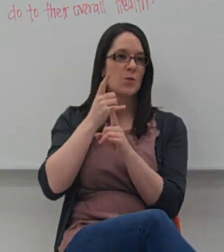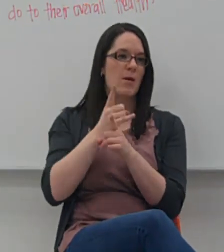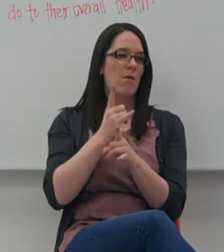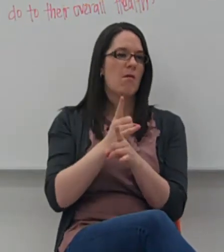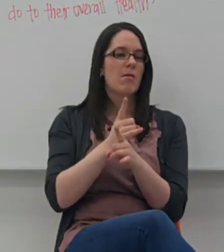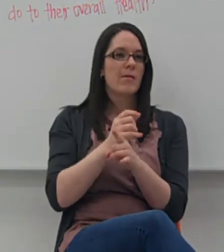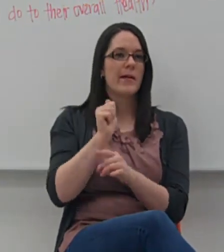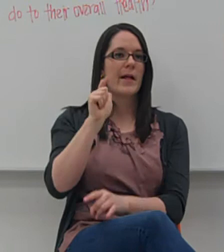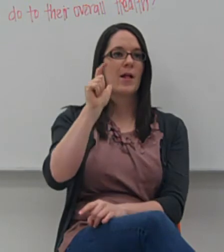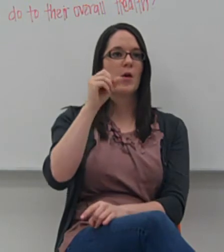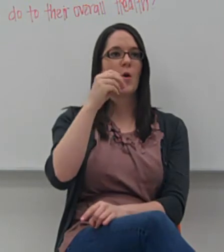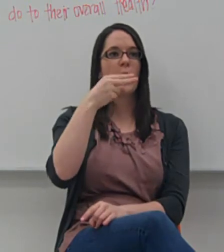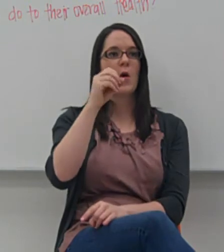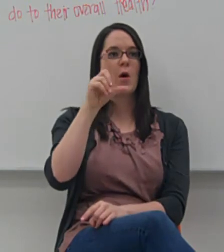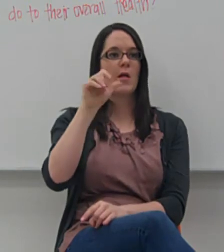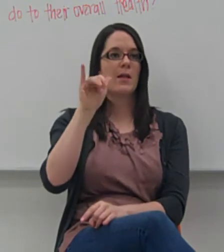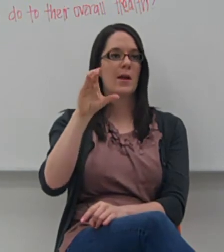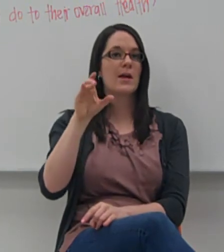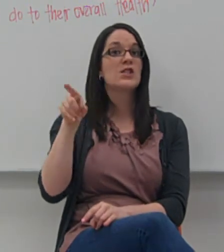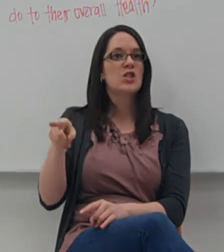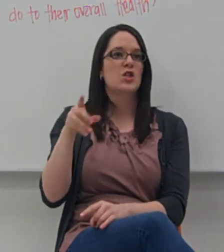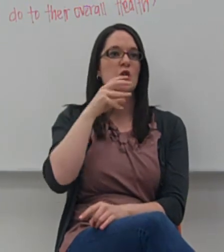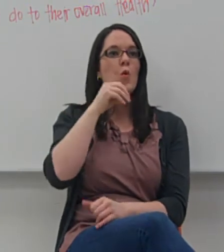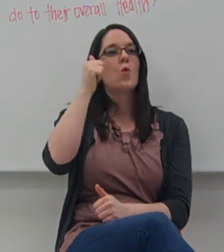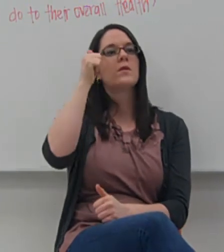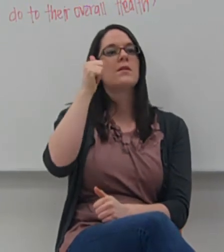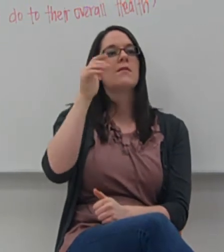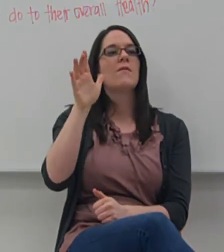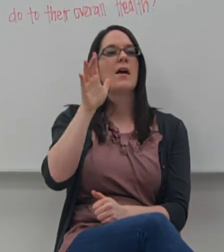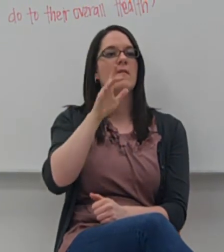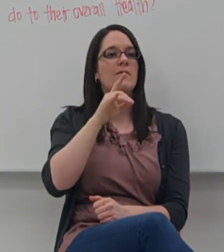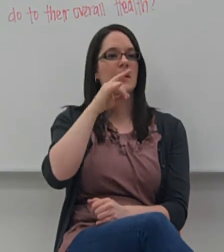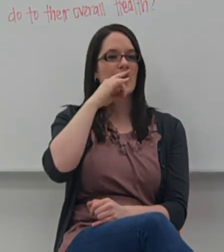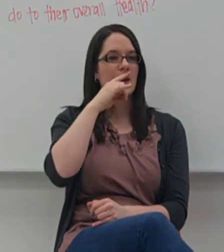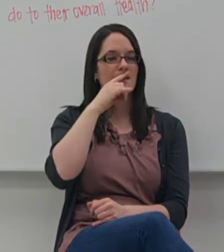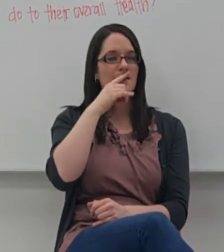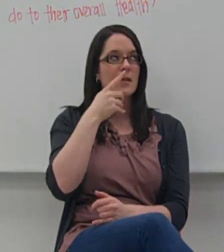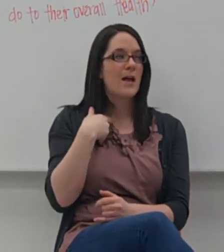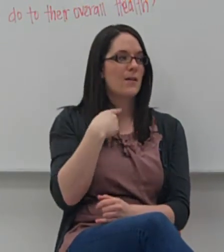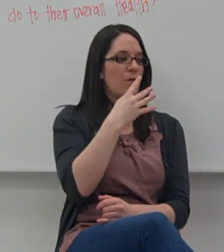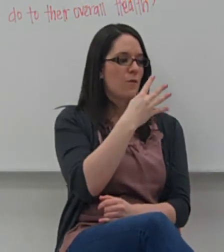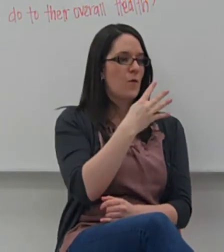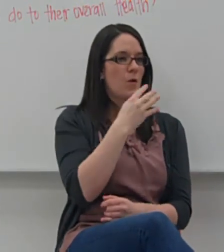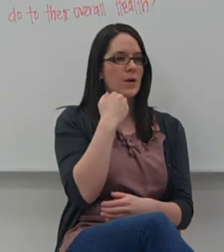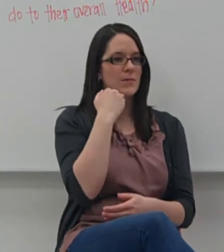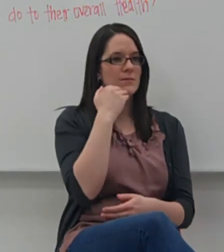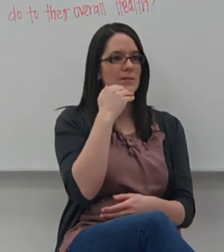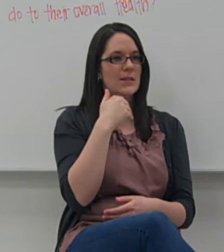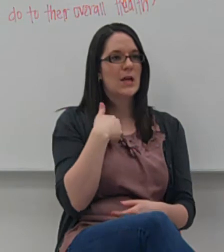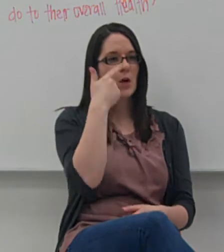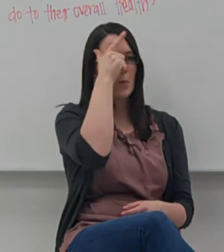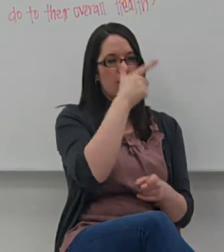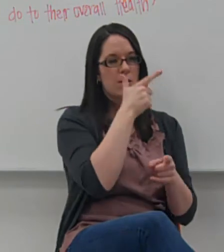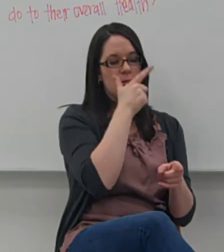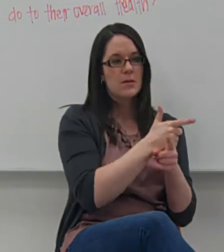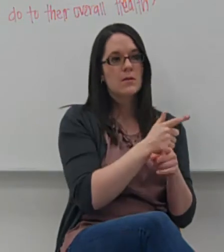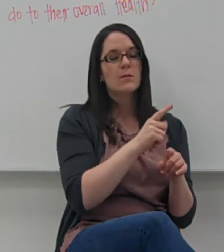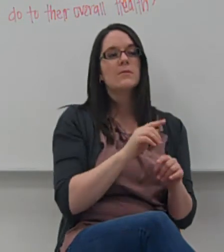she is the oldest of 5 kids. So 4 little brothers and sisters. One brother, the rest are sisters. But anyway. And she